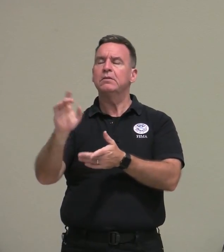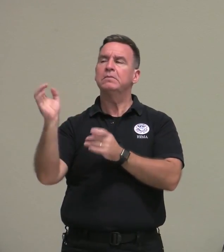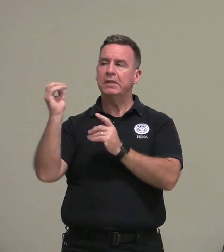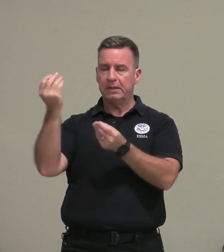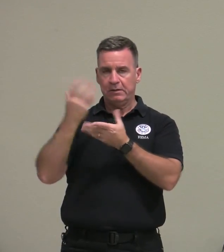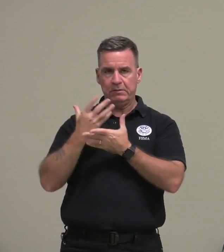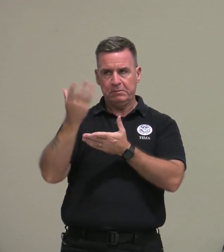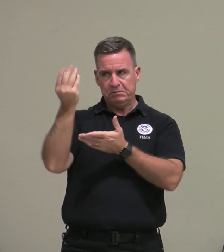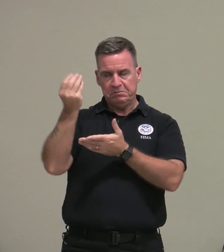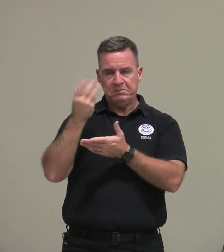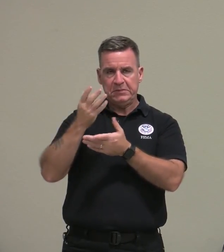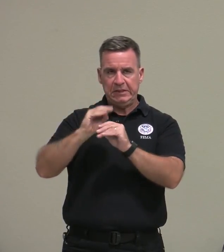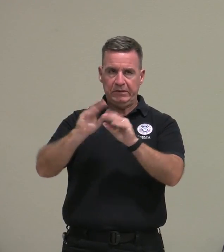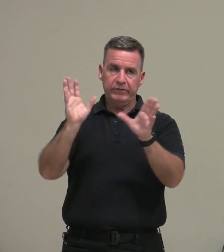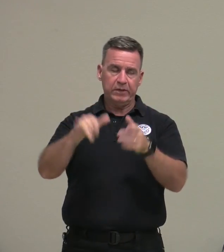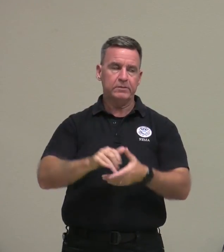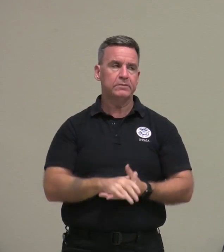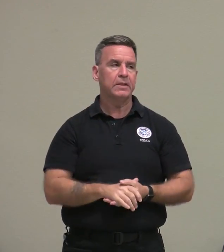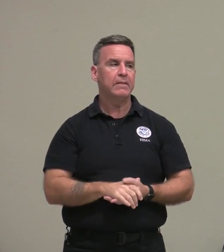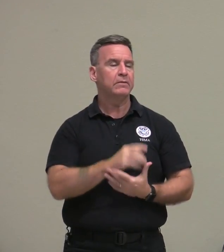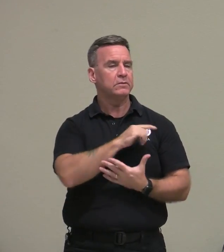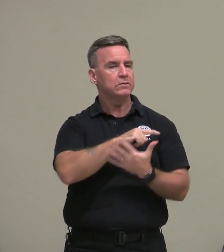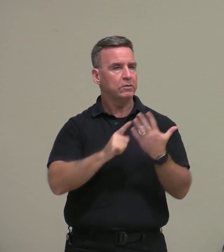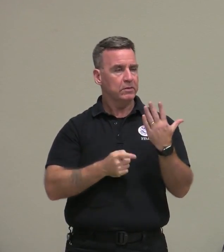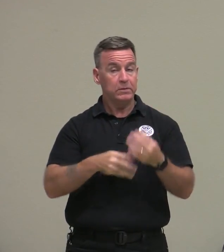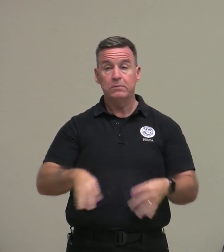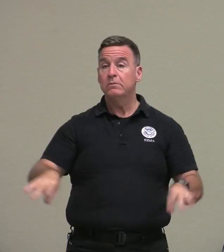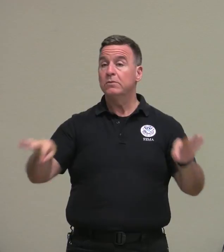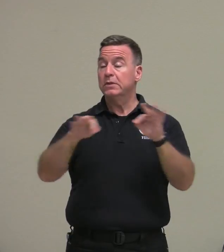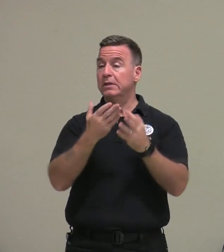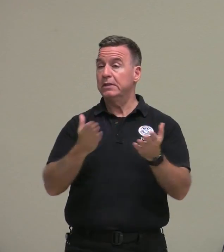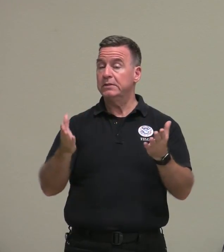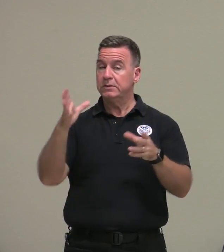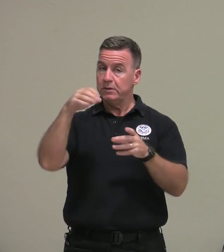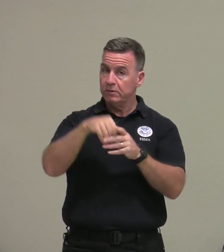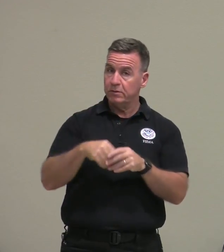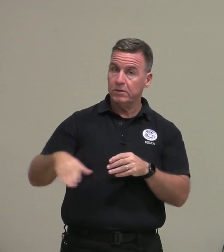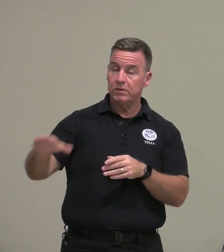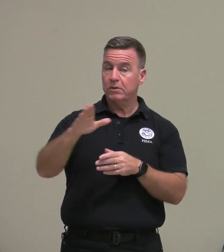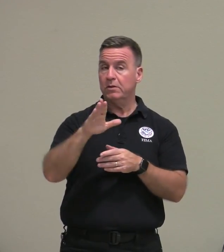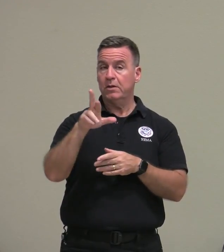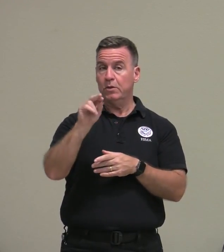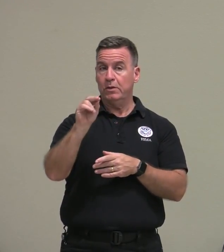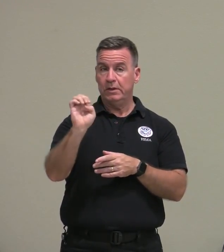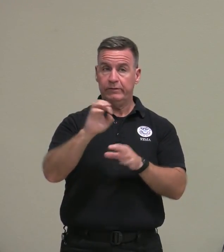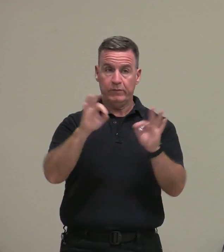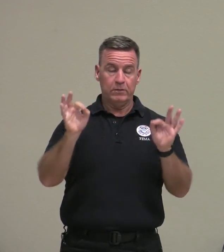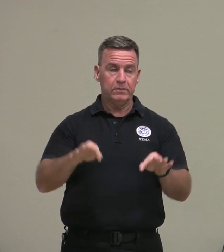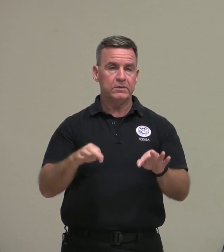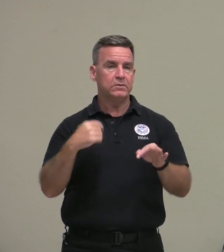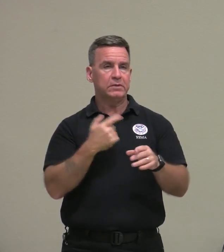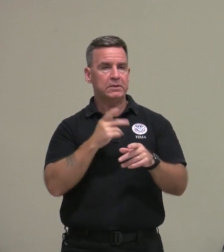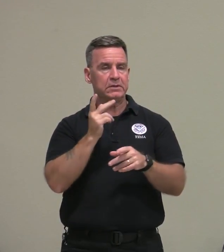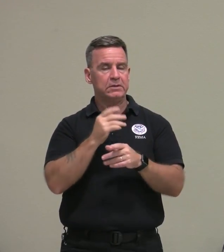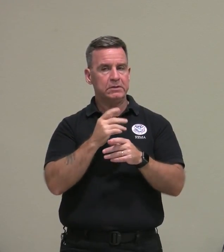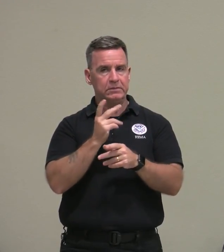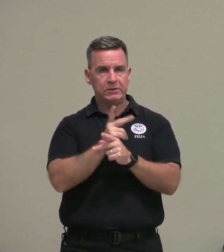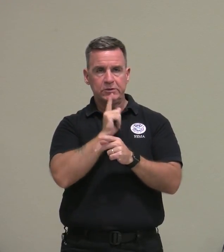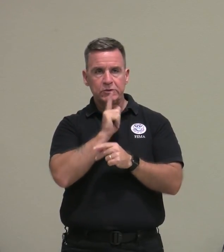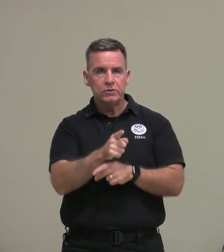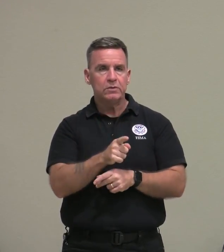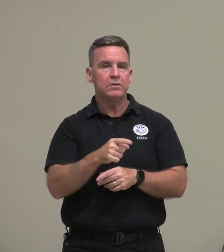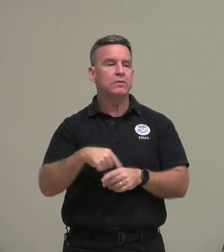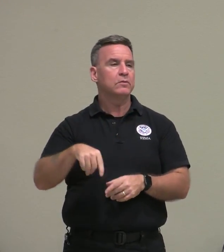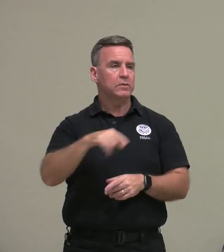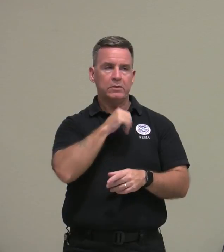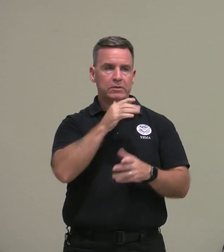can come back to us and you can clarify that. Those are all going to be very important things to include on your right of entry form so that we can take steps to ensure